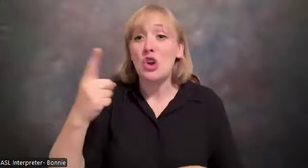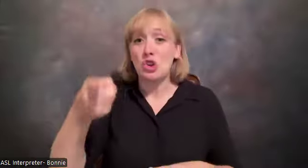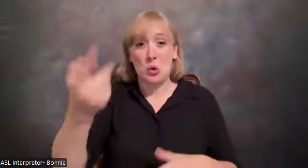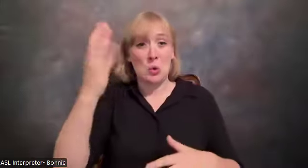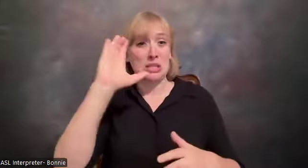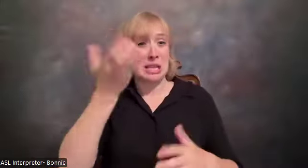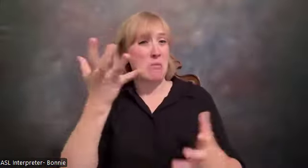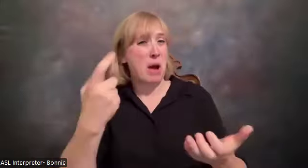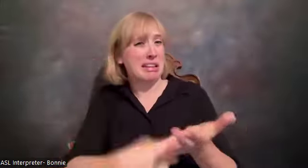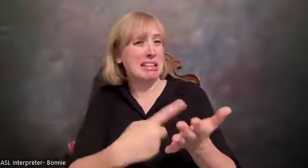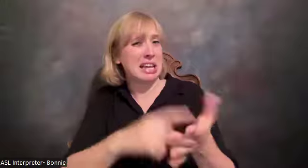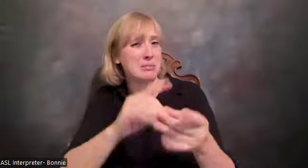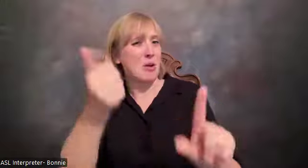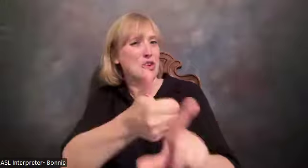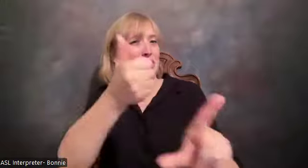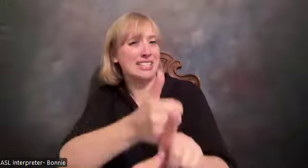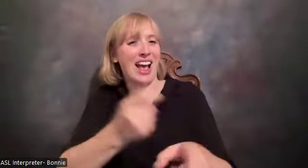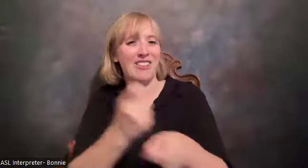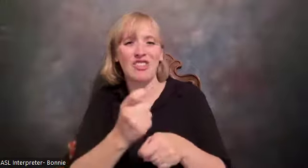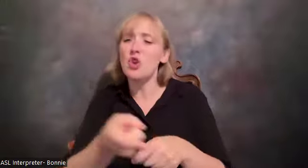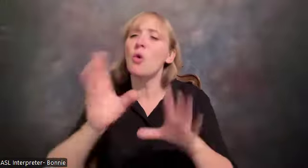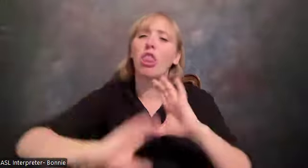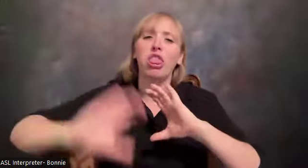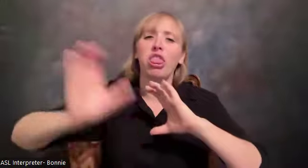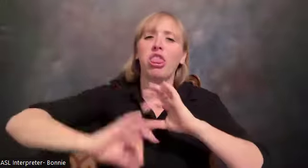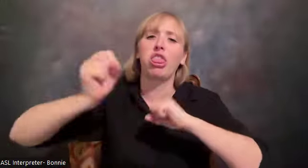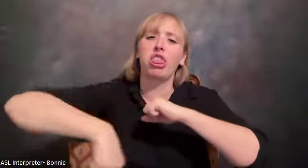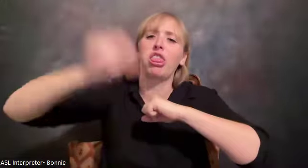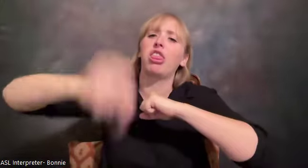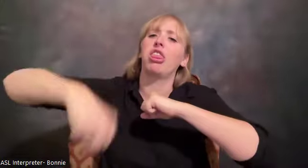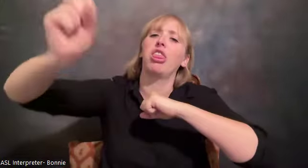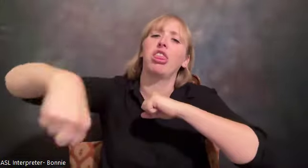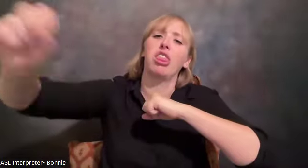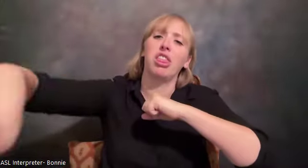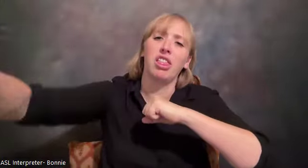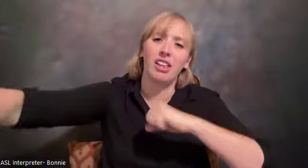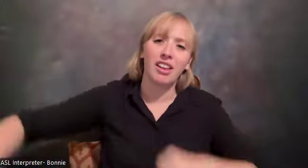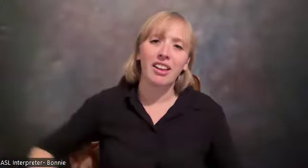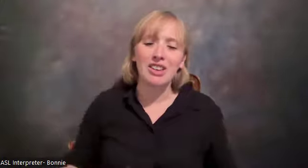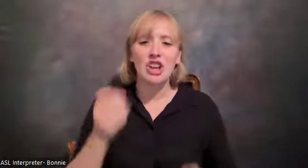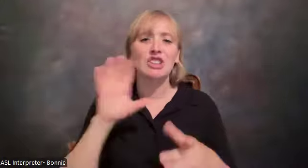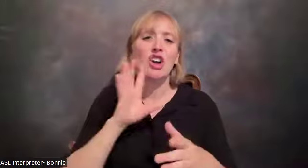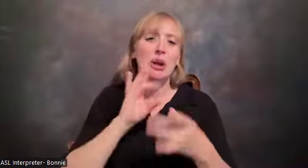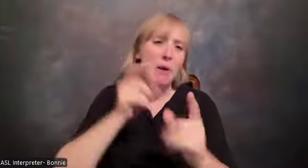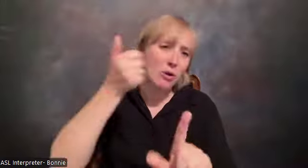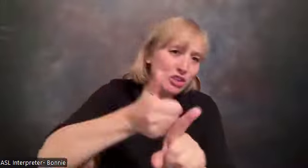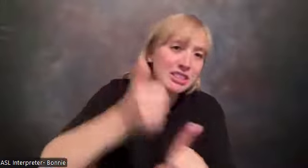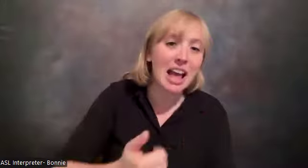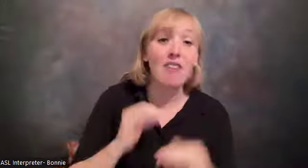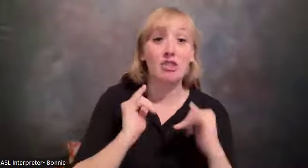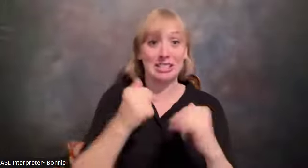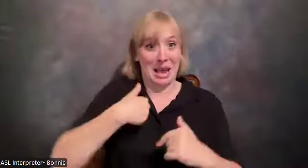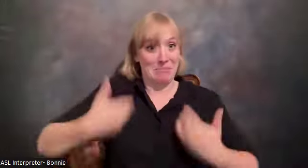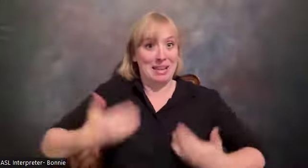talk about yourselves. That's all you did. You would go on and on and on about yourselves, like I'm doing